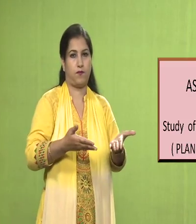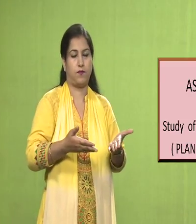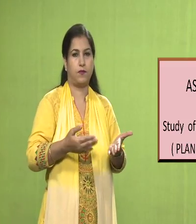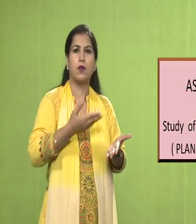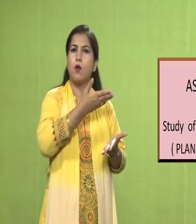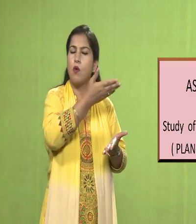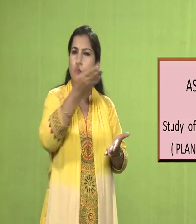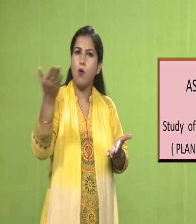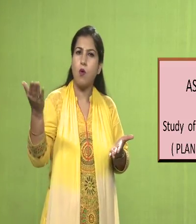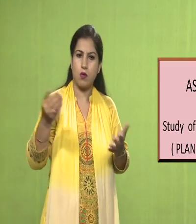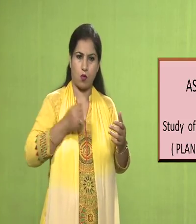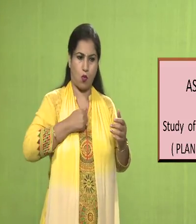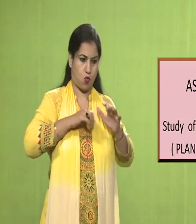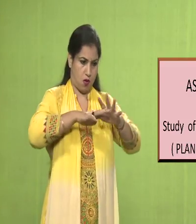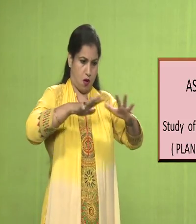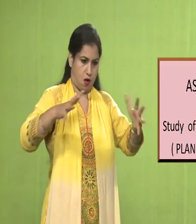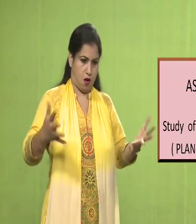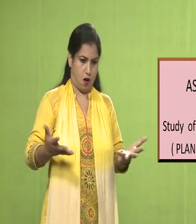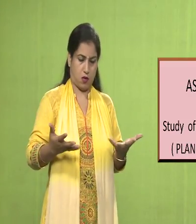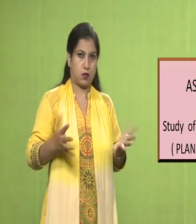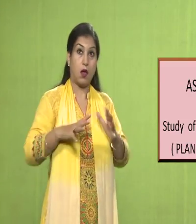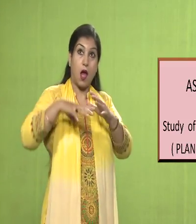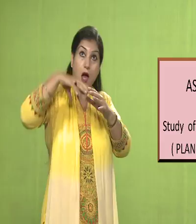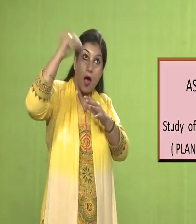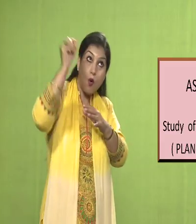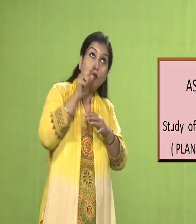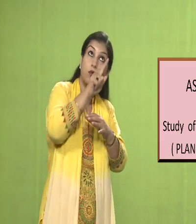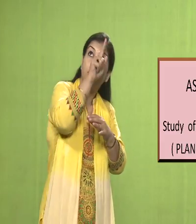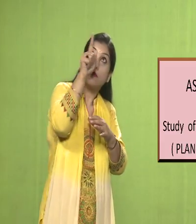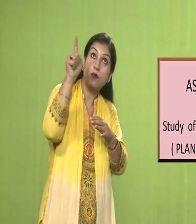which are located outside the Earth's atmosphere.